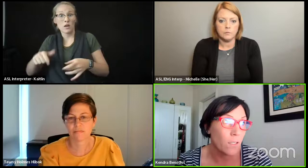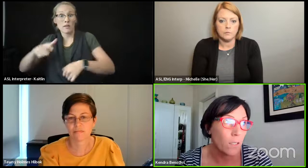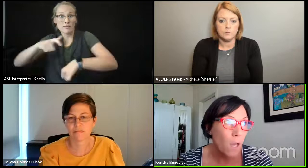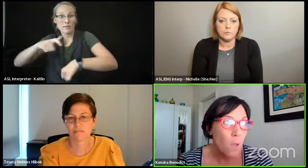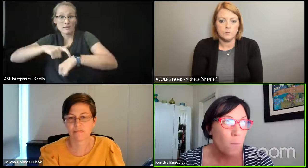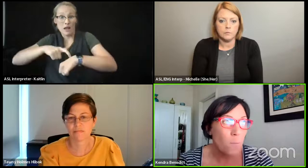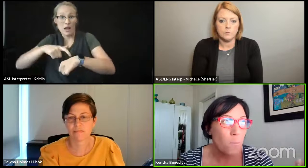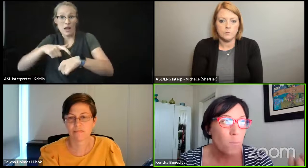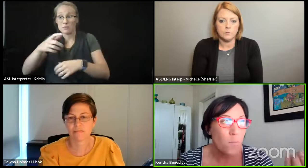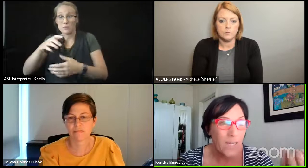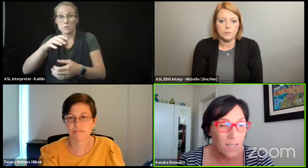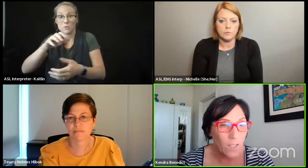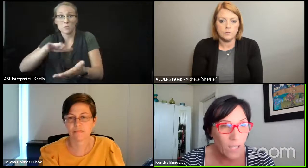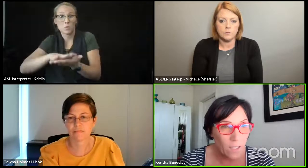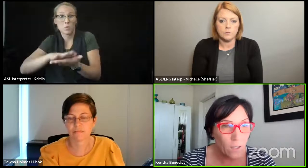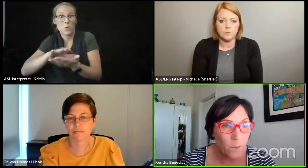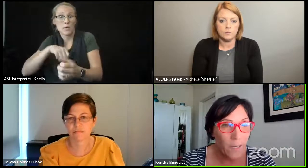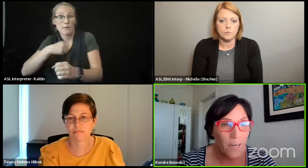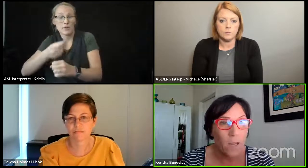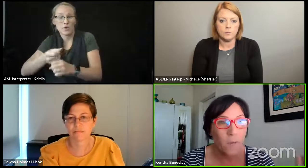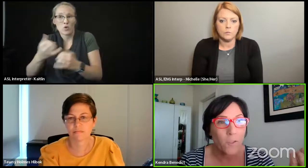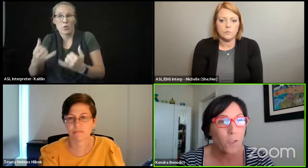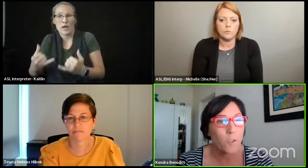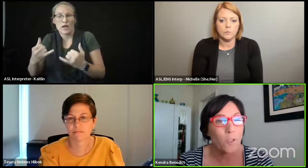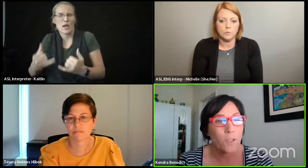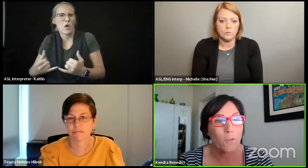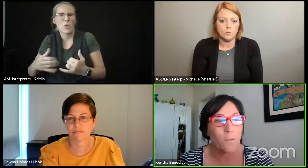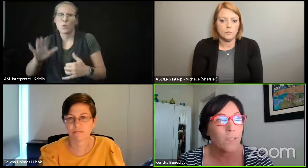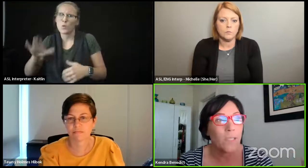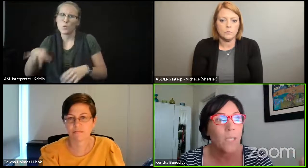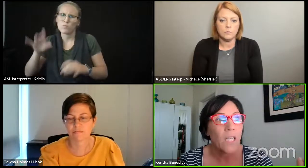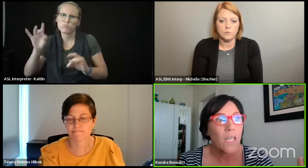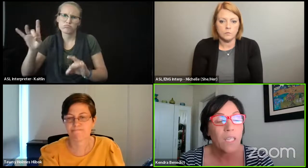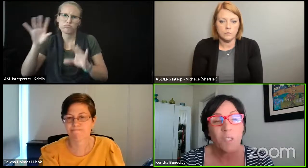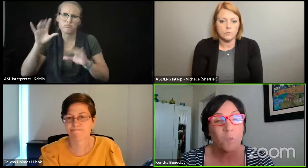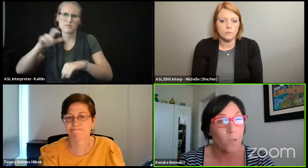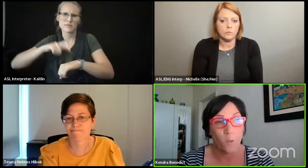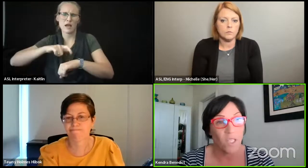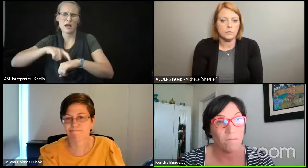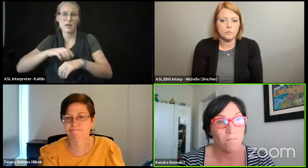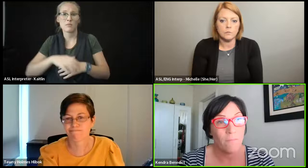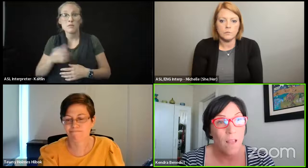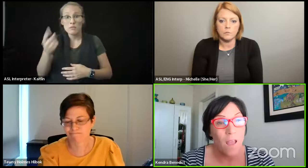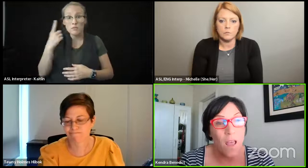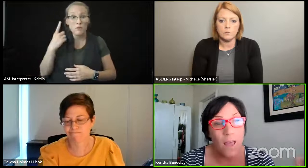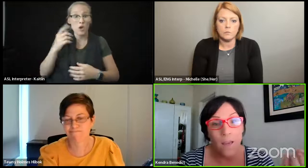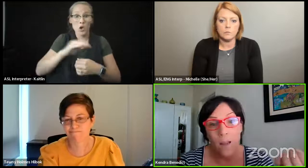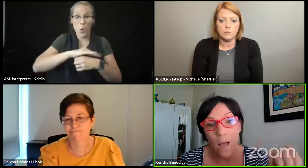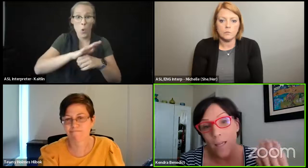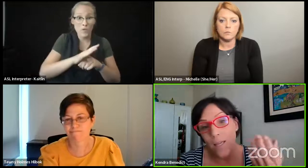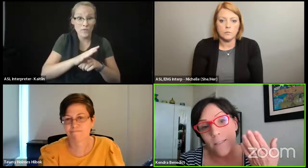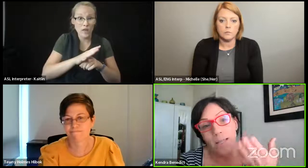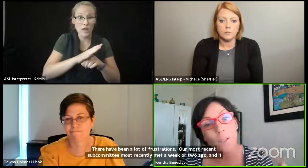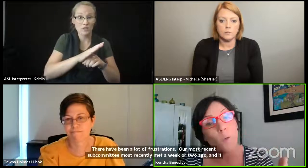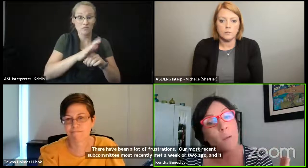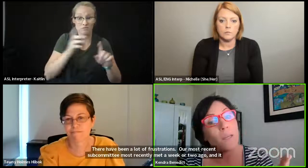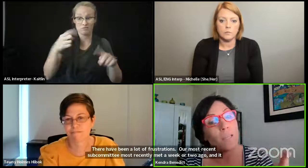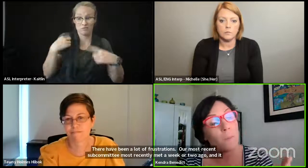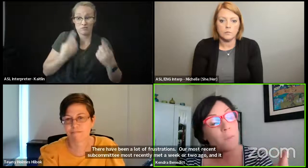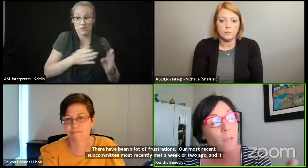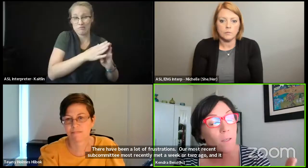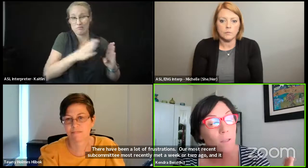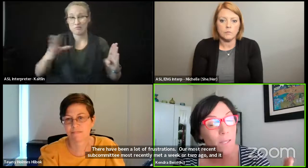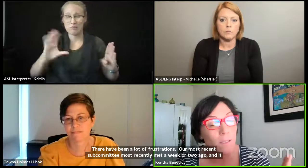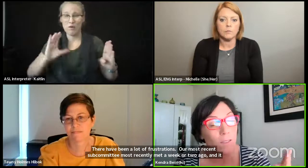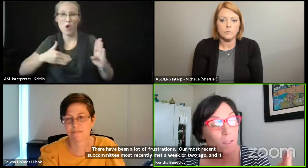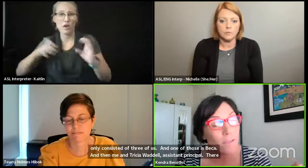the year, but in education right now, after 2 years of COVID, it is broken. And I can't tell you how many